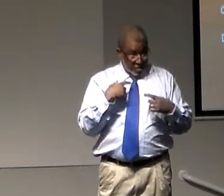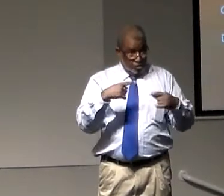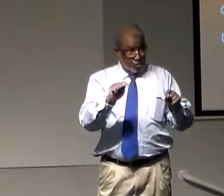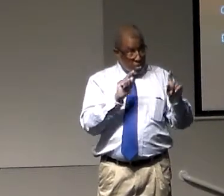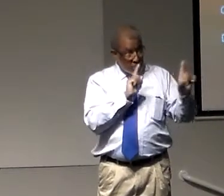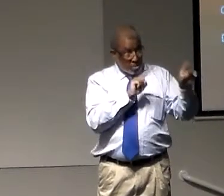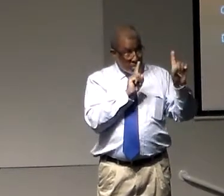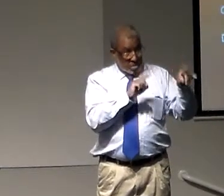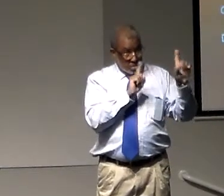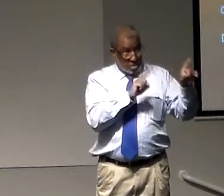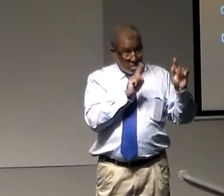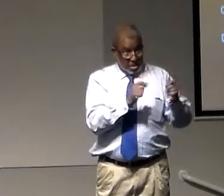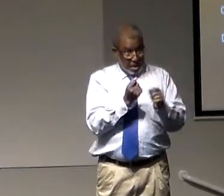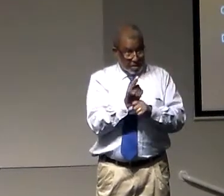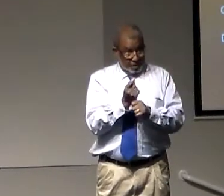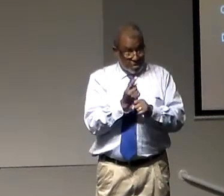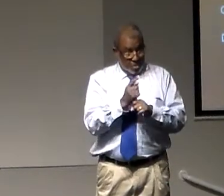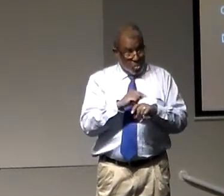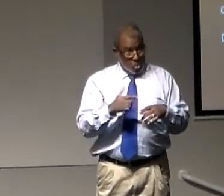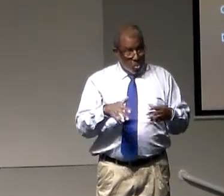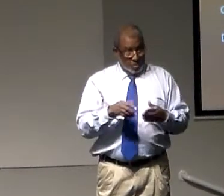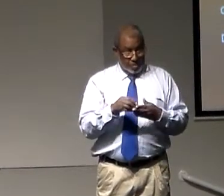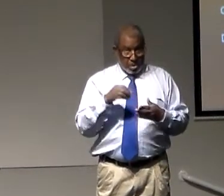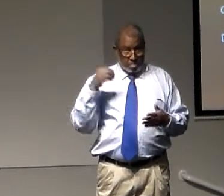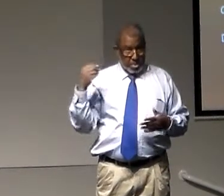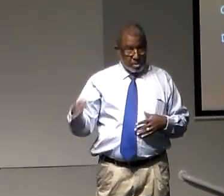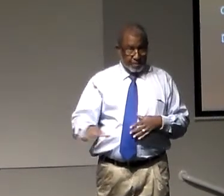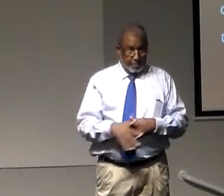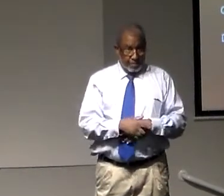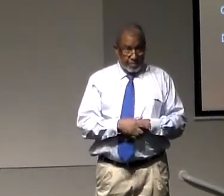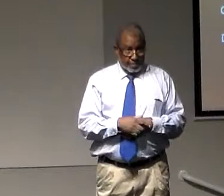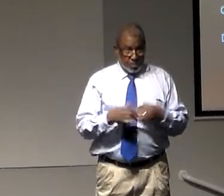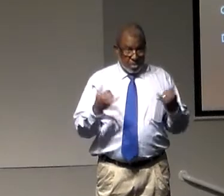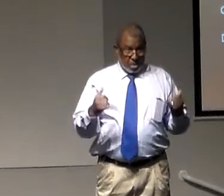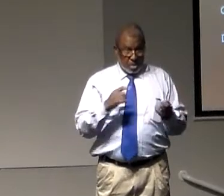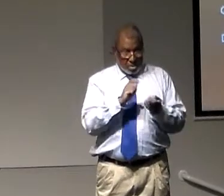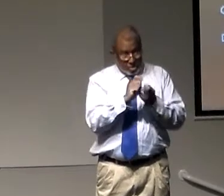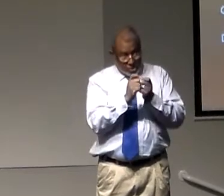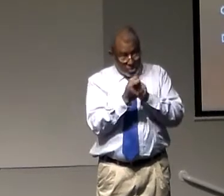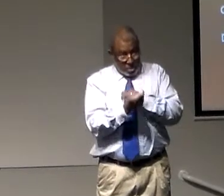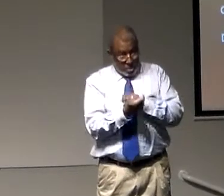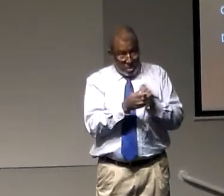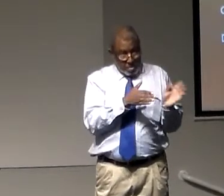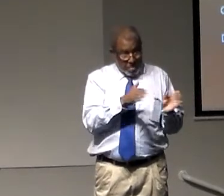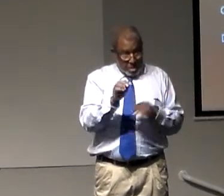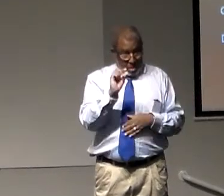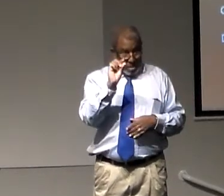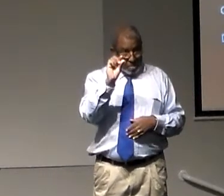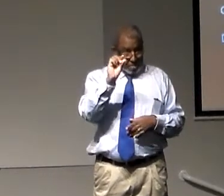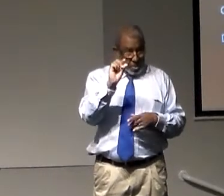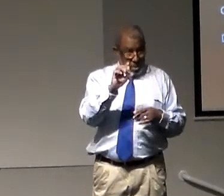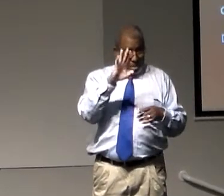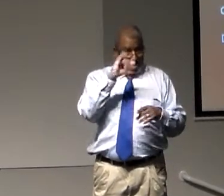every other year. I try to go every year, but that is very expensive, man. I'll tell you that for sure.